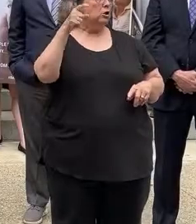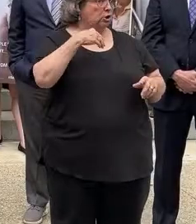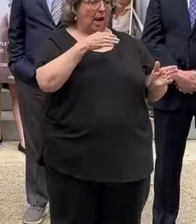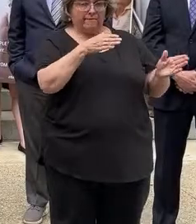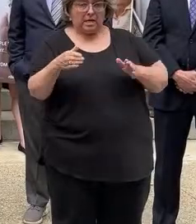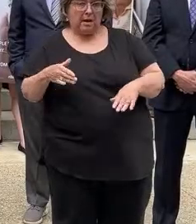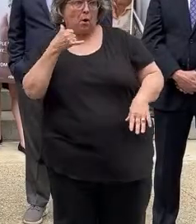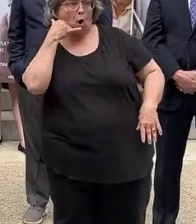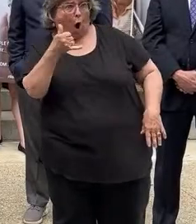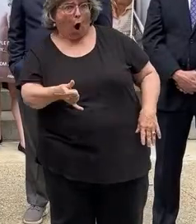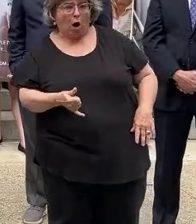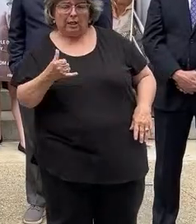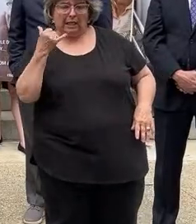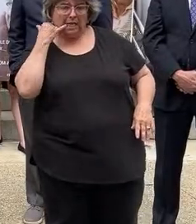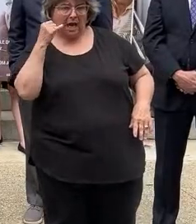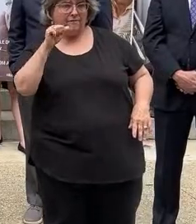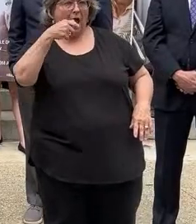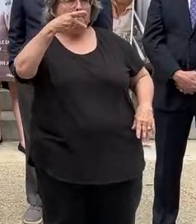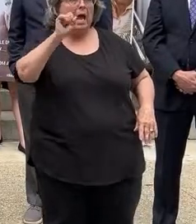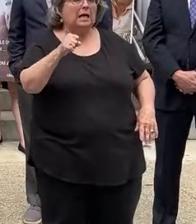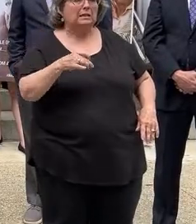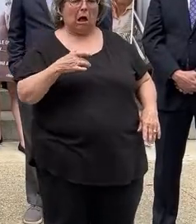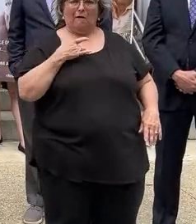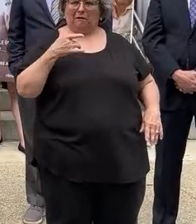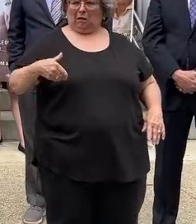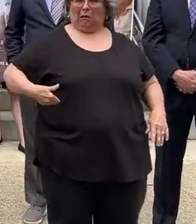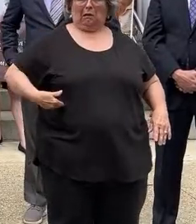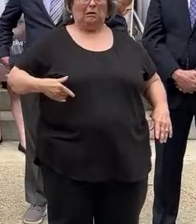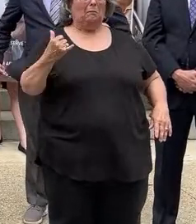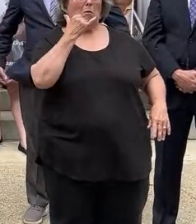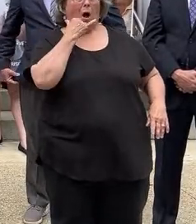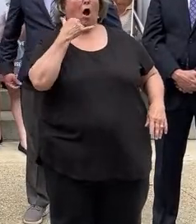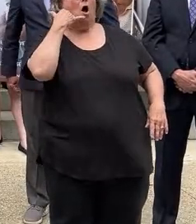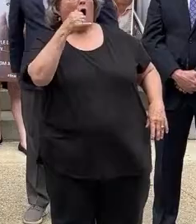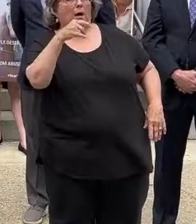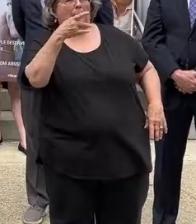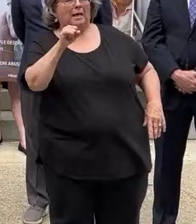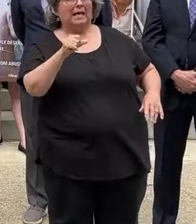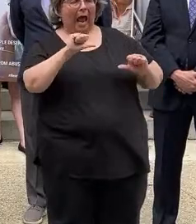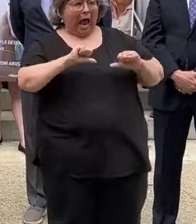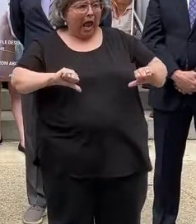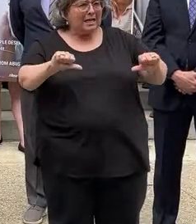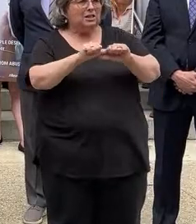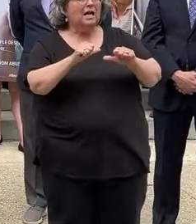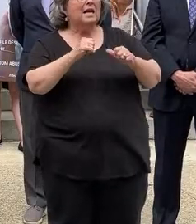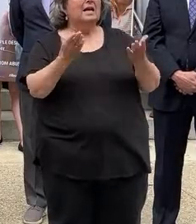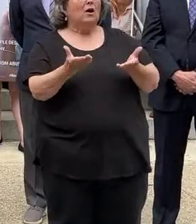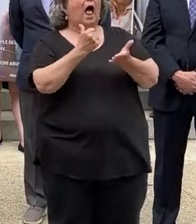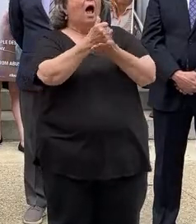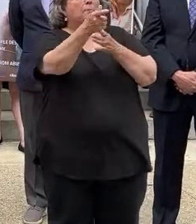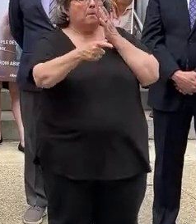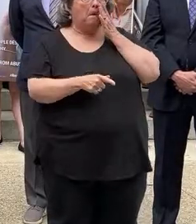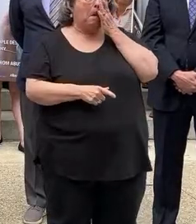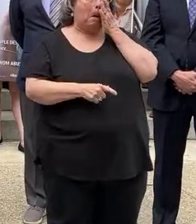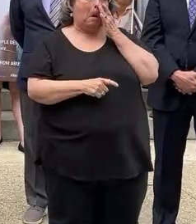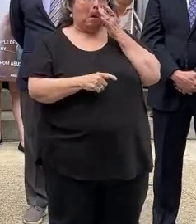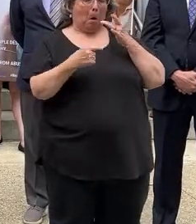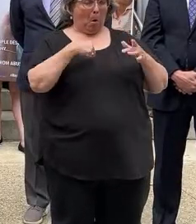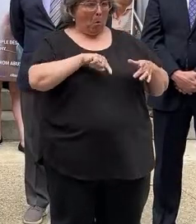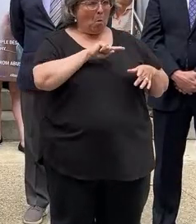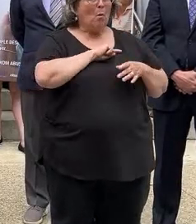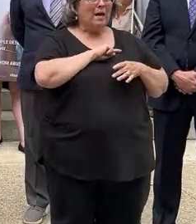neighbors call if adult protection if they sense that something's going on. There are agencies here that can help people. And I want to stress that